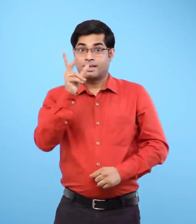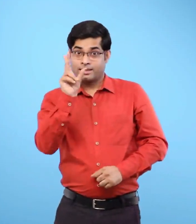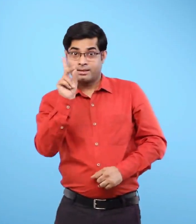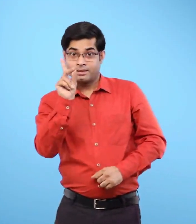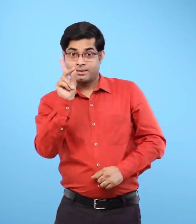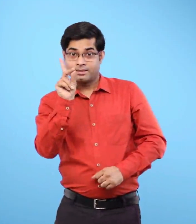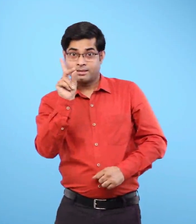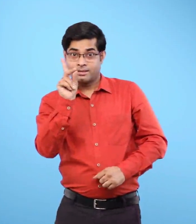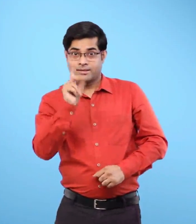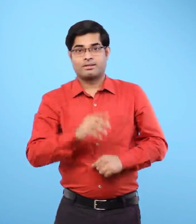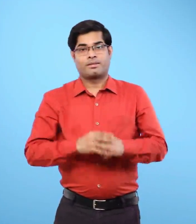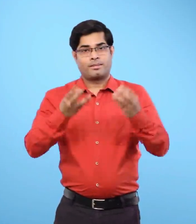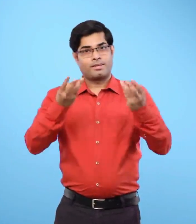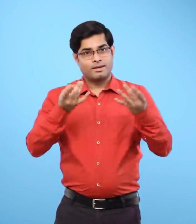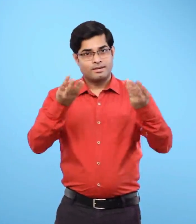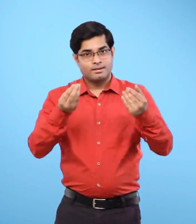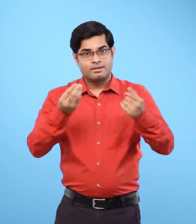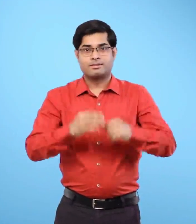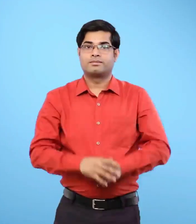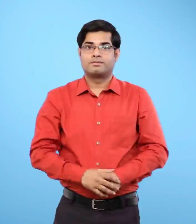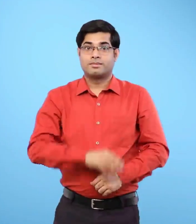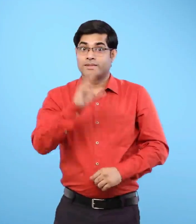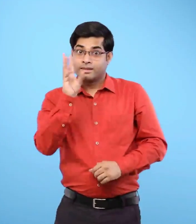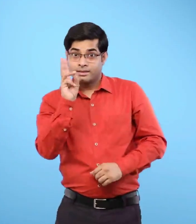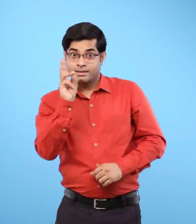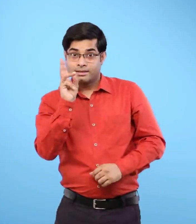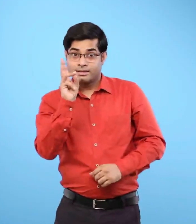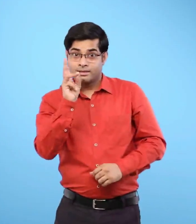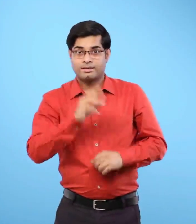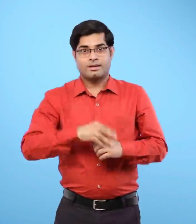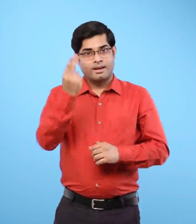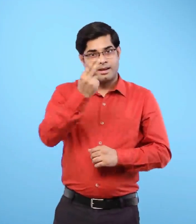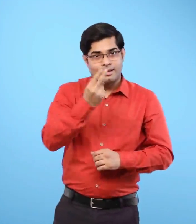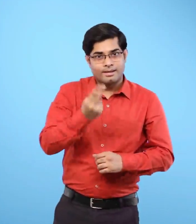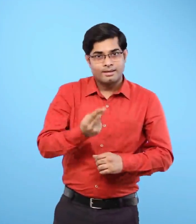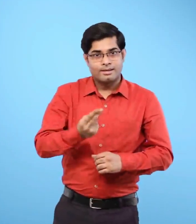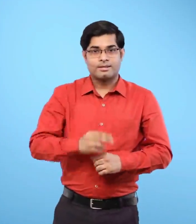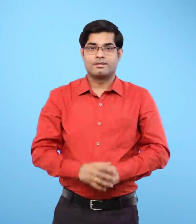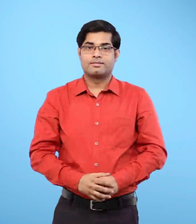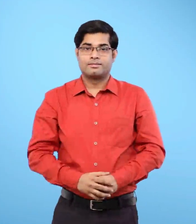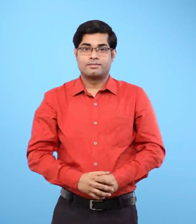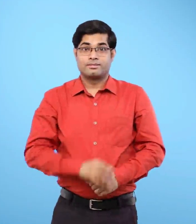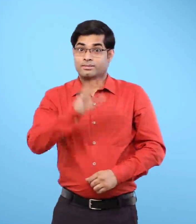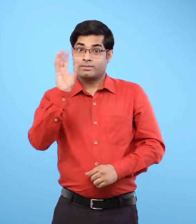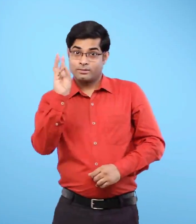Period 2, Maths. Period 3, Drawing. Period